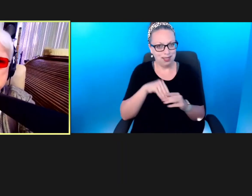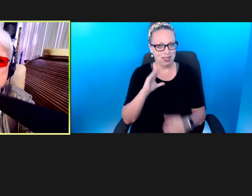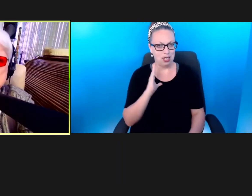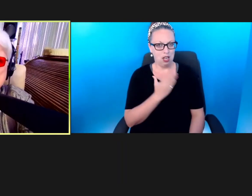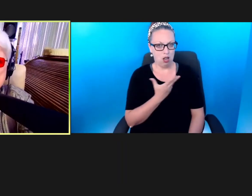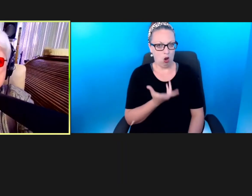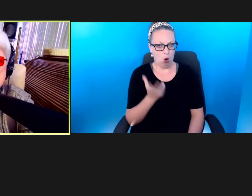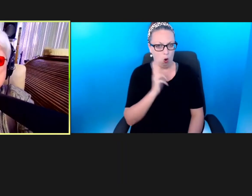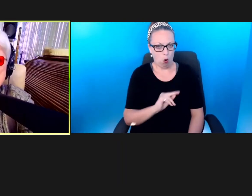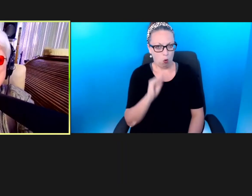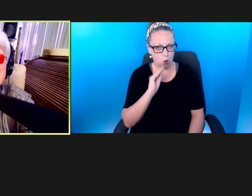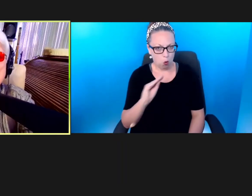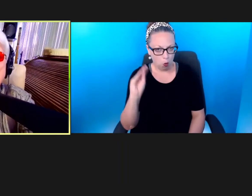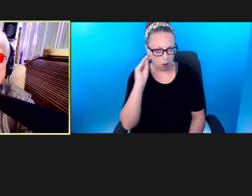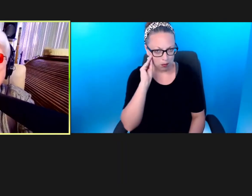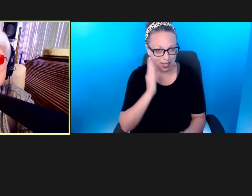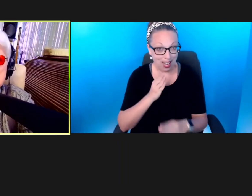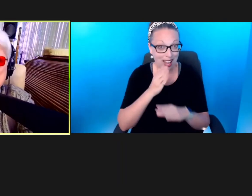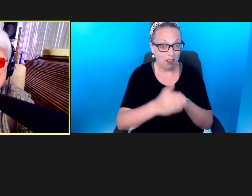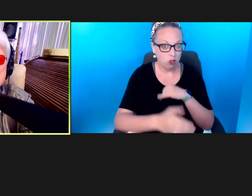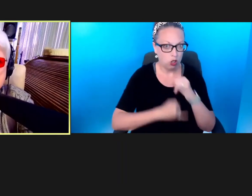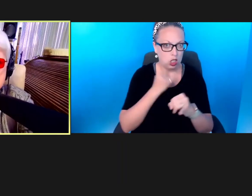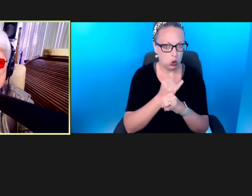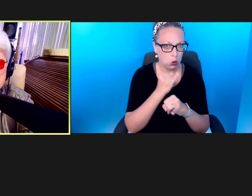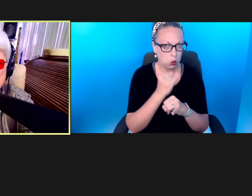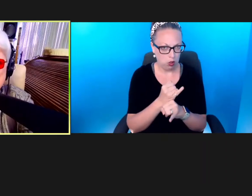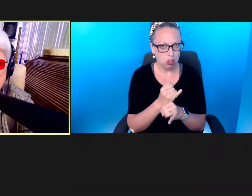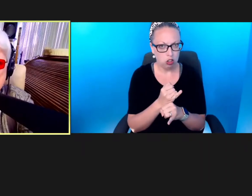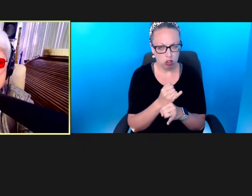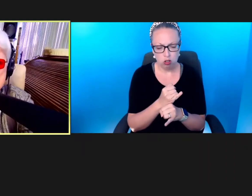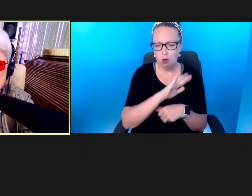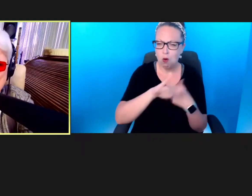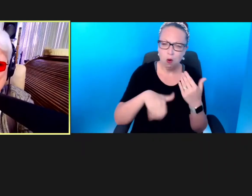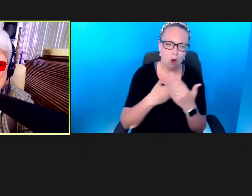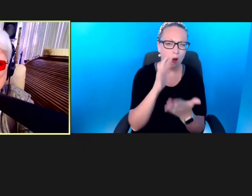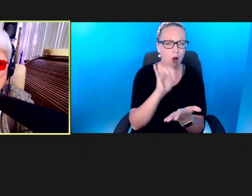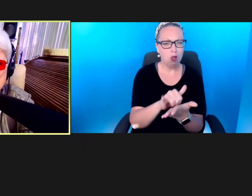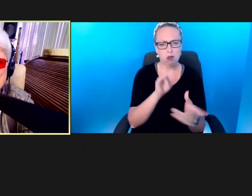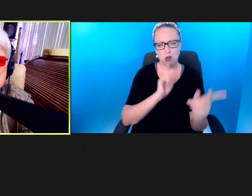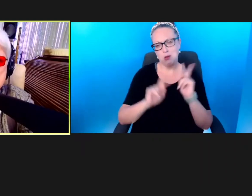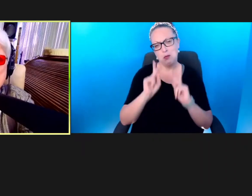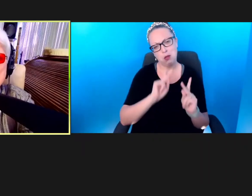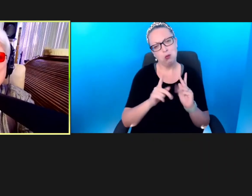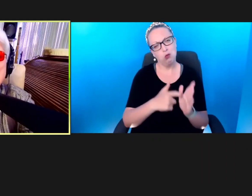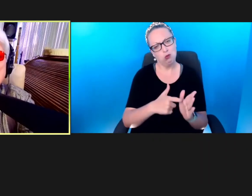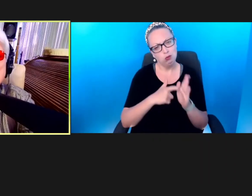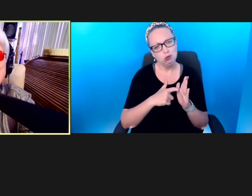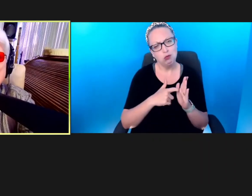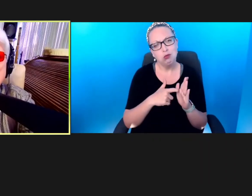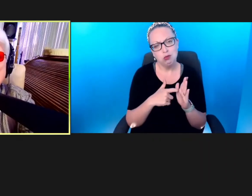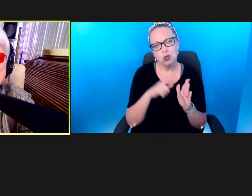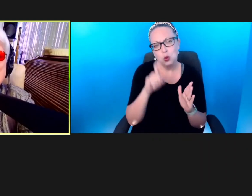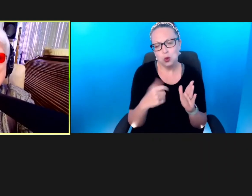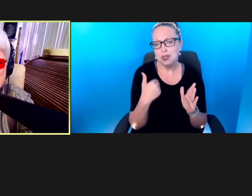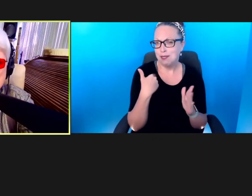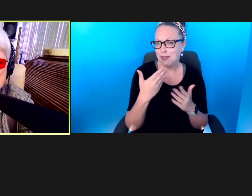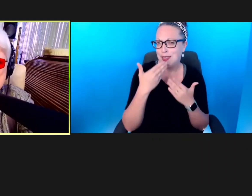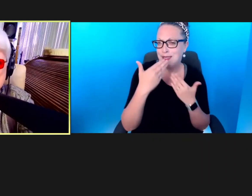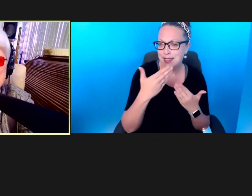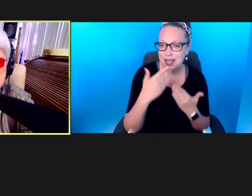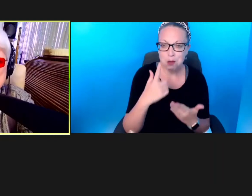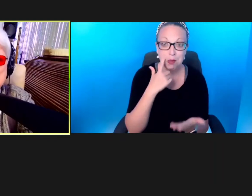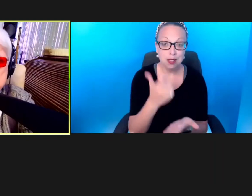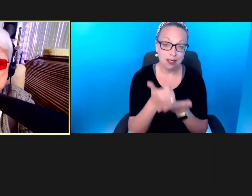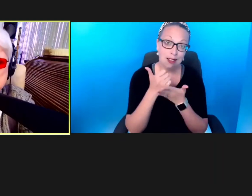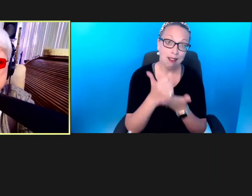after institutionalization. All those people deserve our thanks as well because they help make the world go round